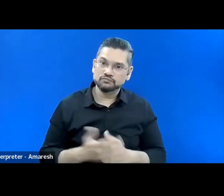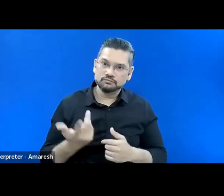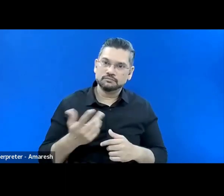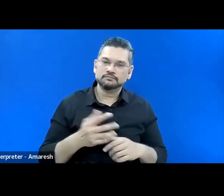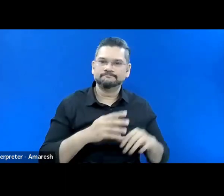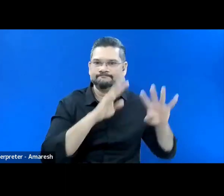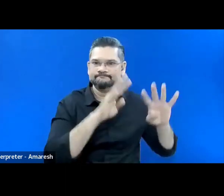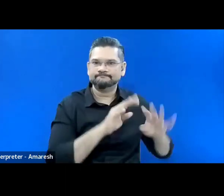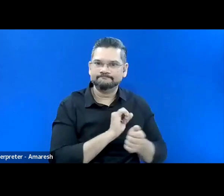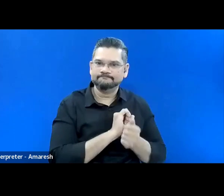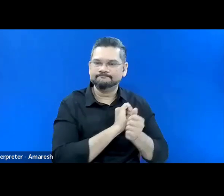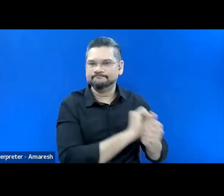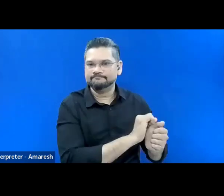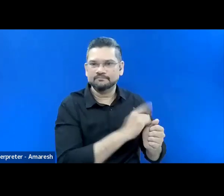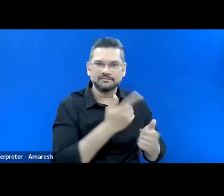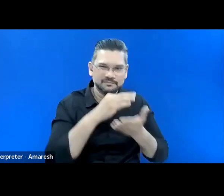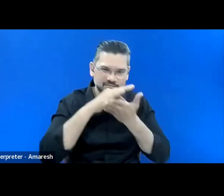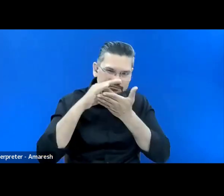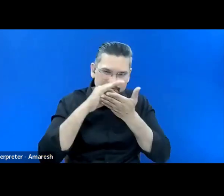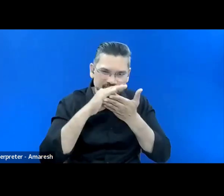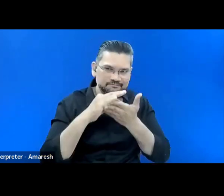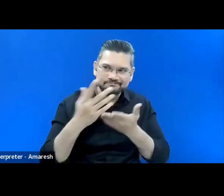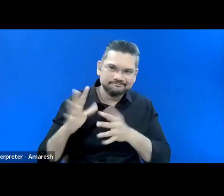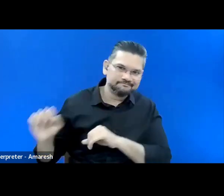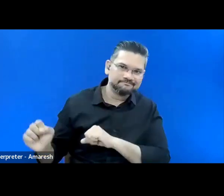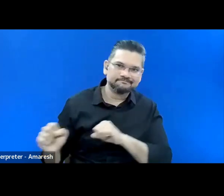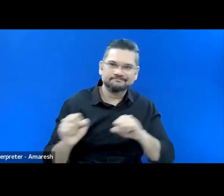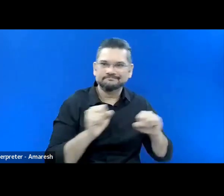bars because of the substance use.